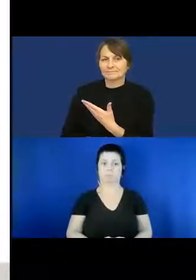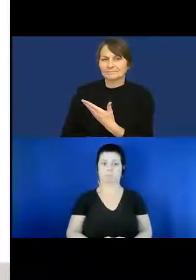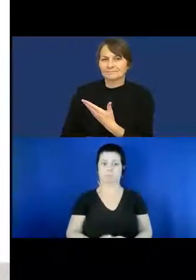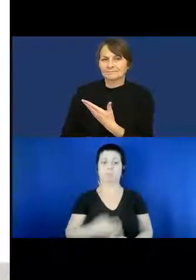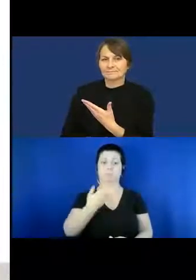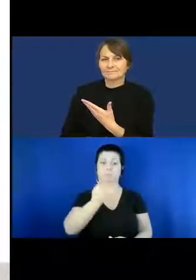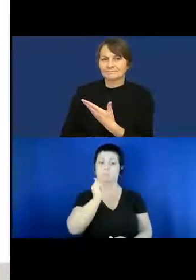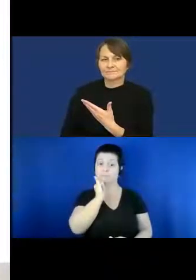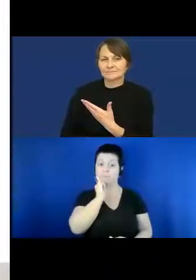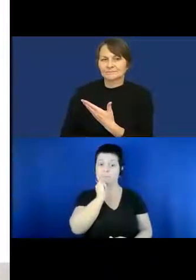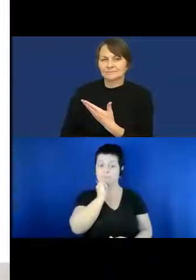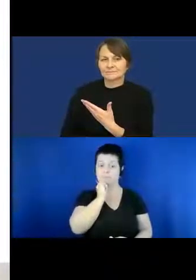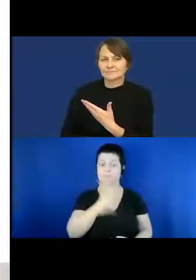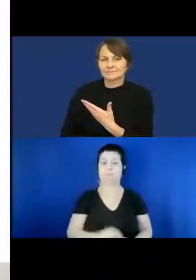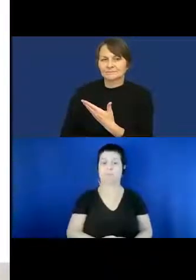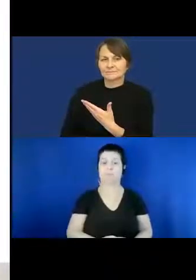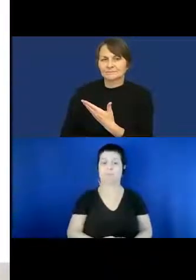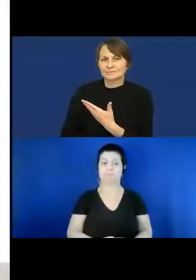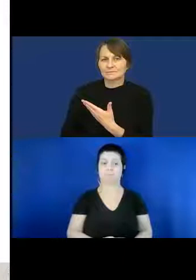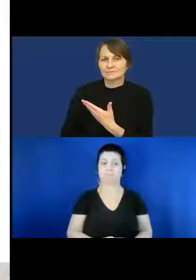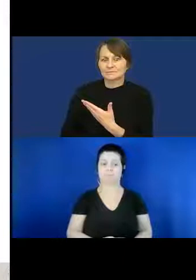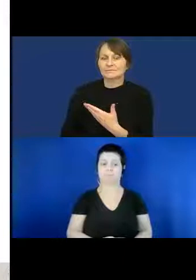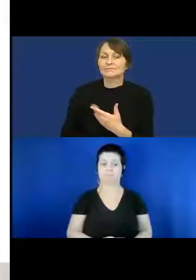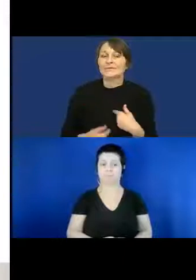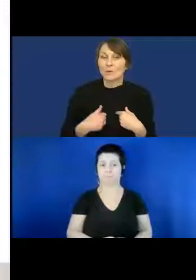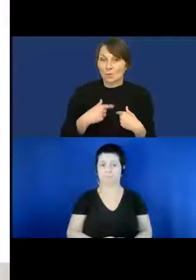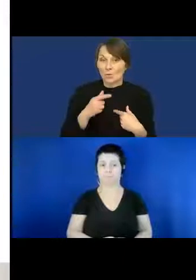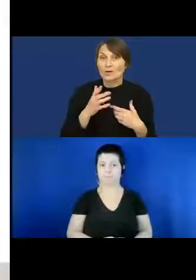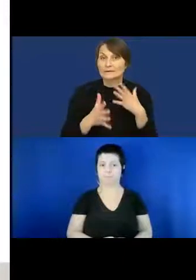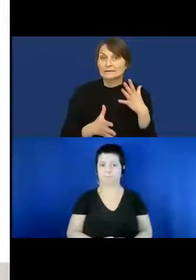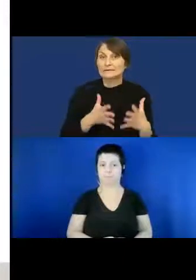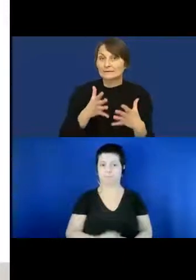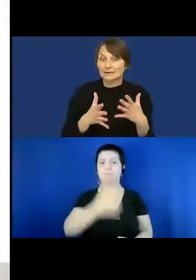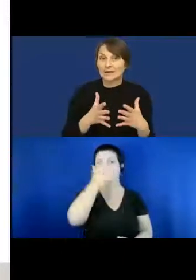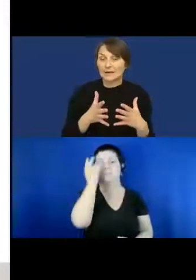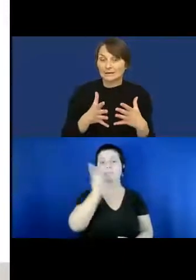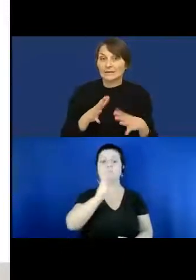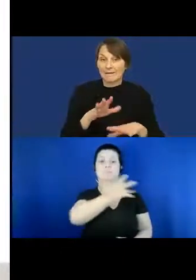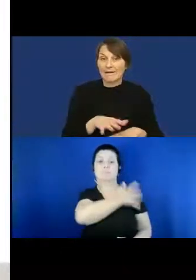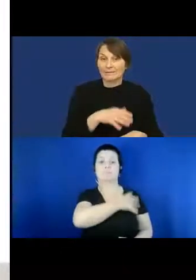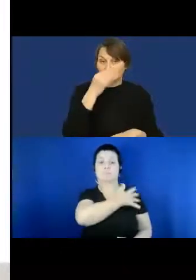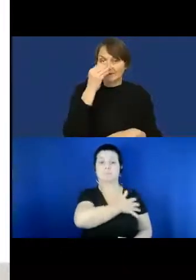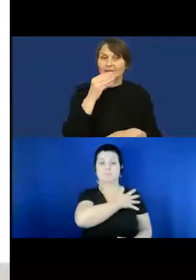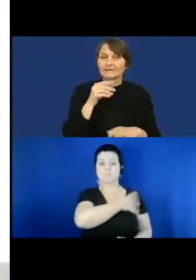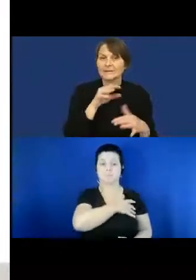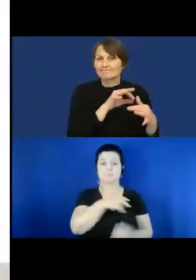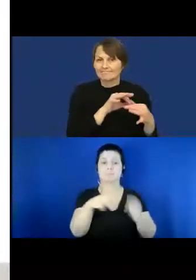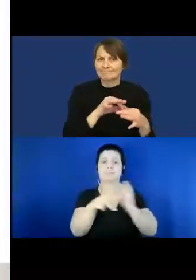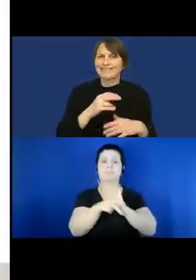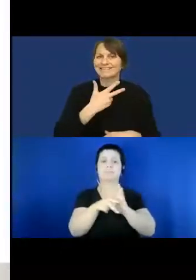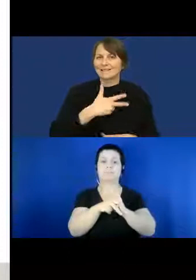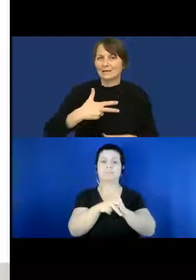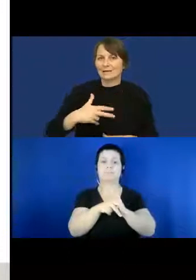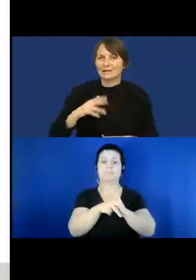example, the person will be using haptic signs that are based on the Danish haptic